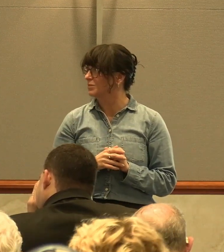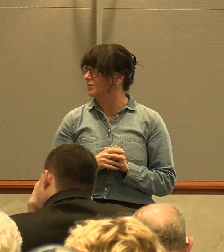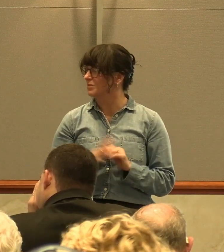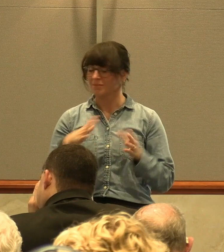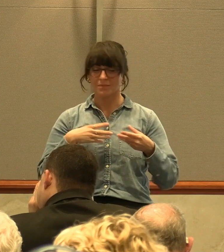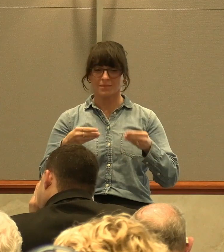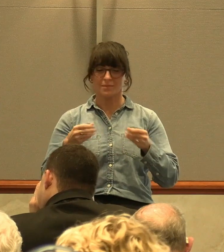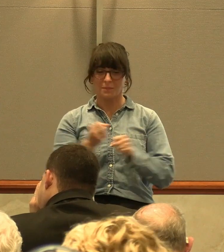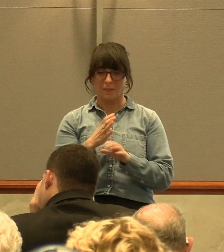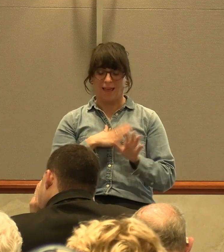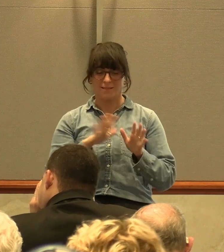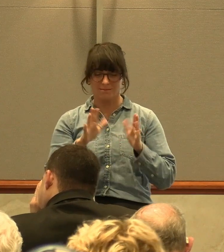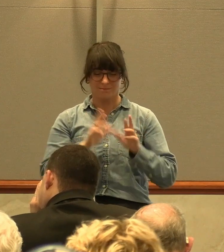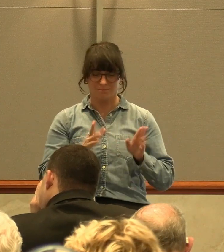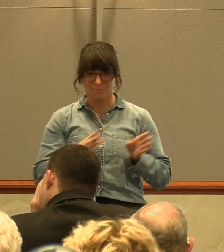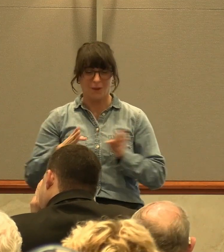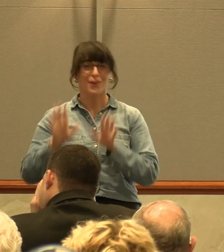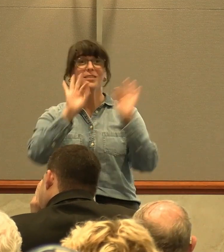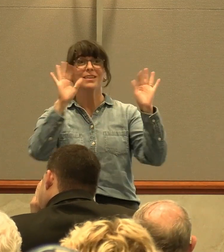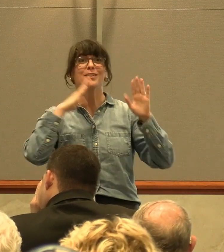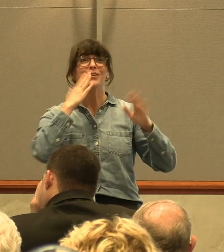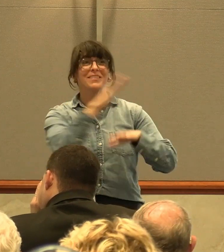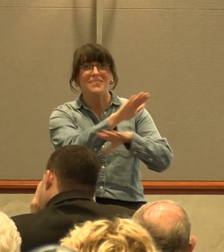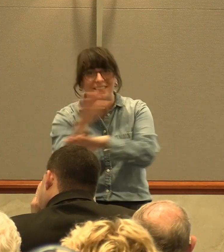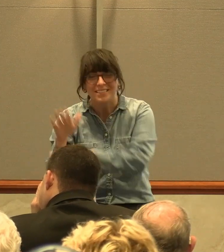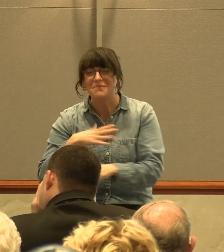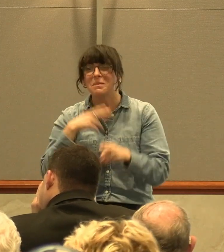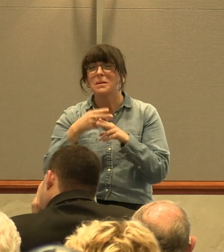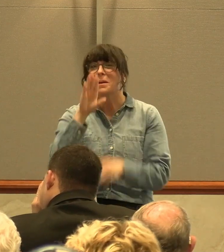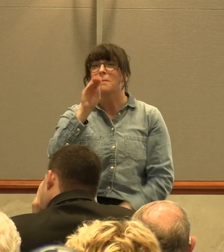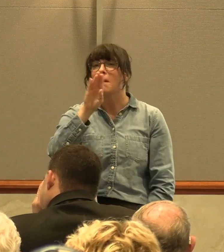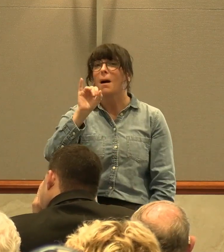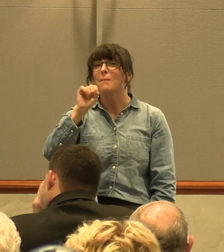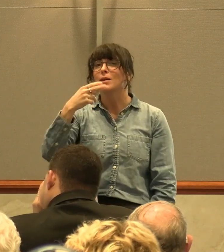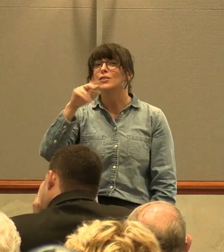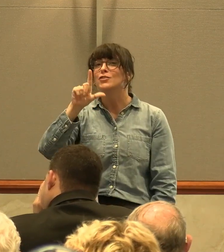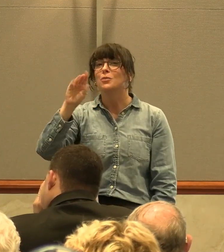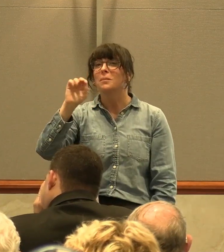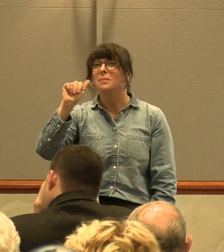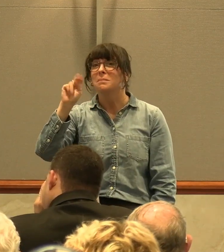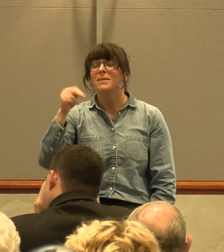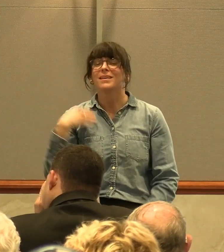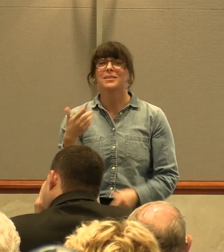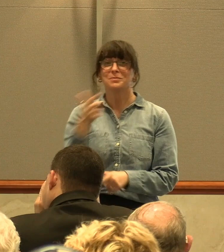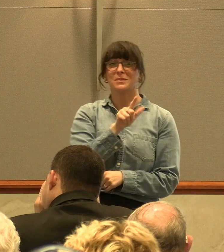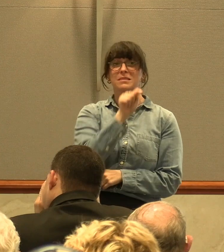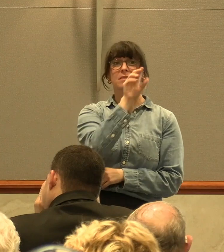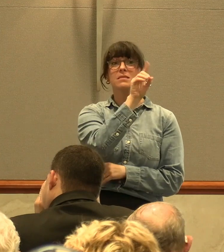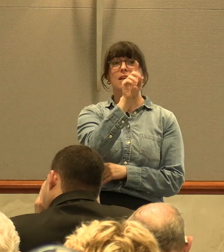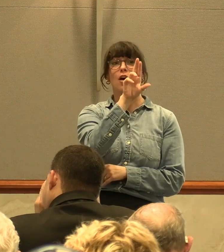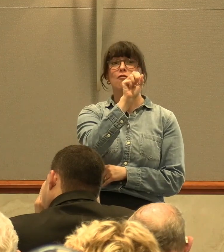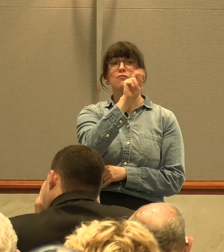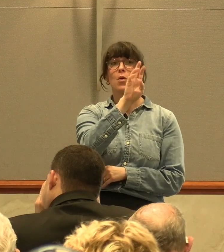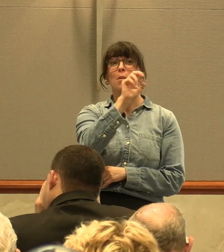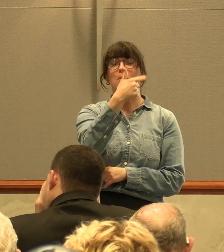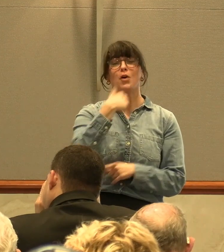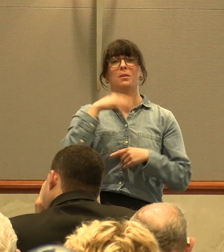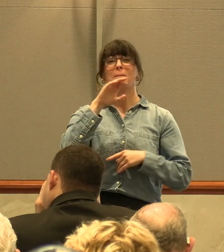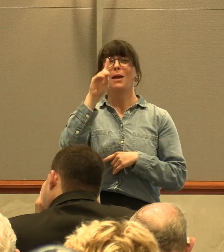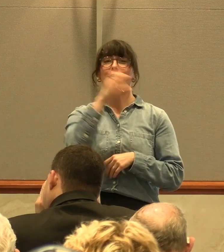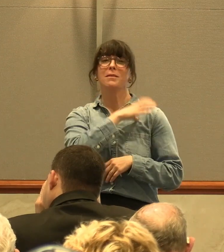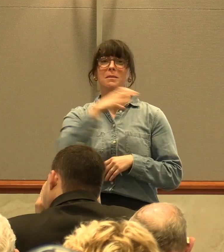I got to get my notes here. Okay. Good evening. My name is Bobby Shulman. And I'm Todd Rosenberg, and we are the Maryland Commission co-chairs